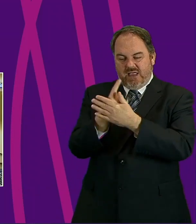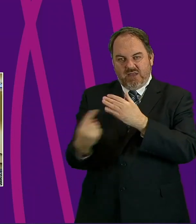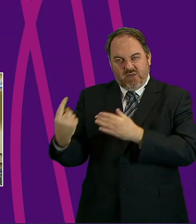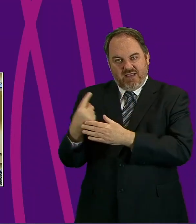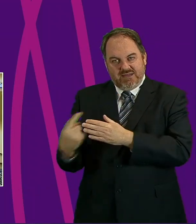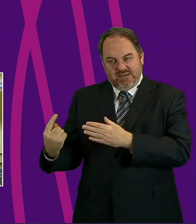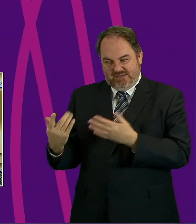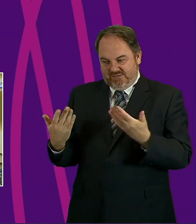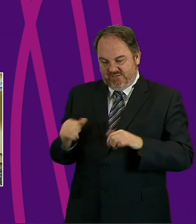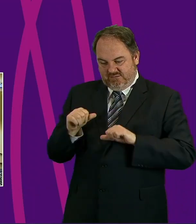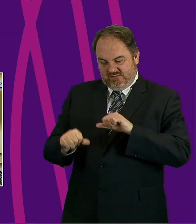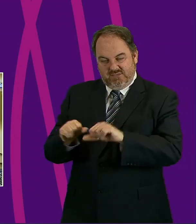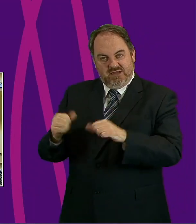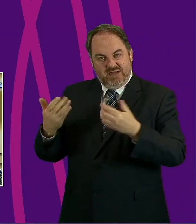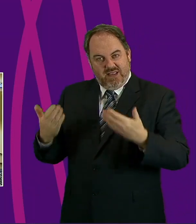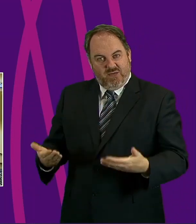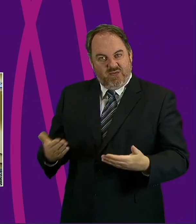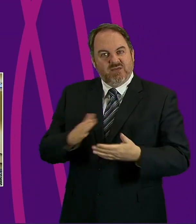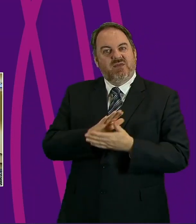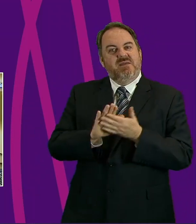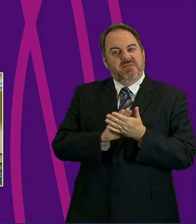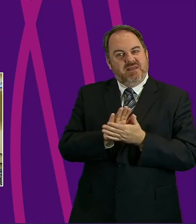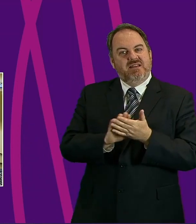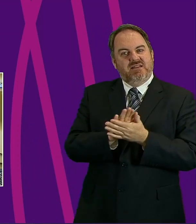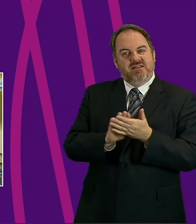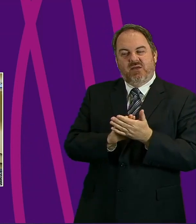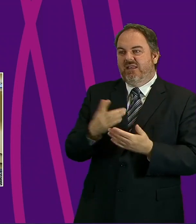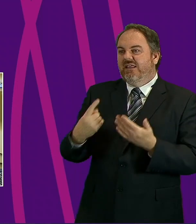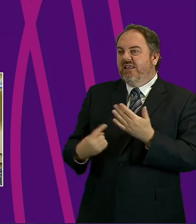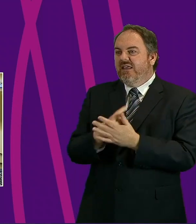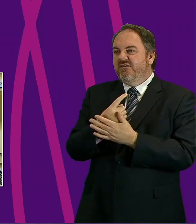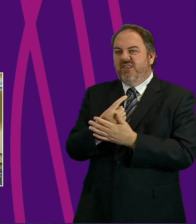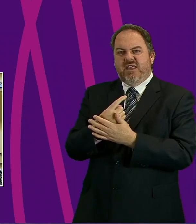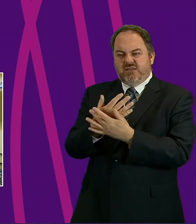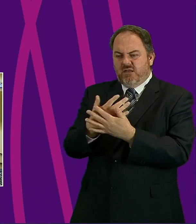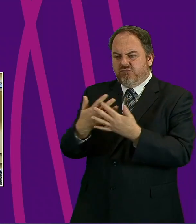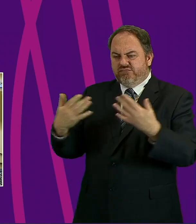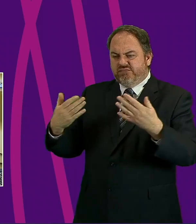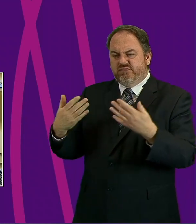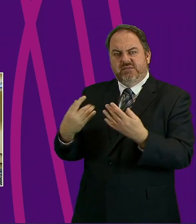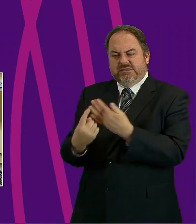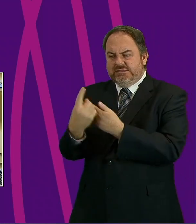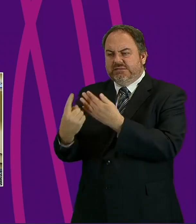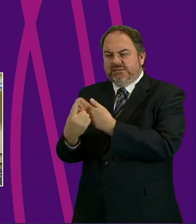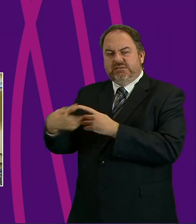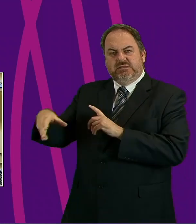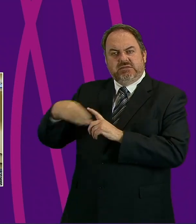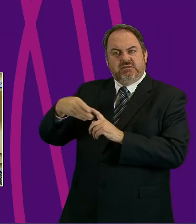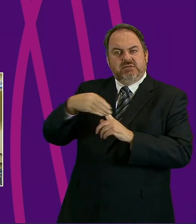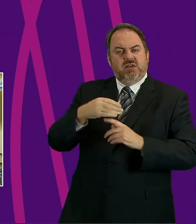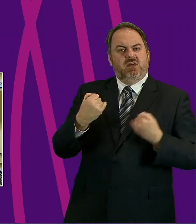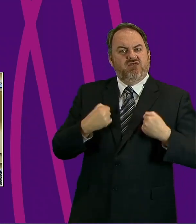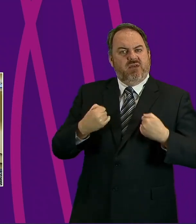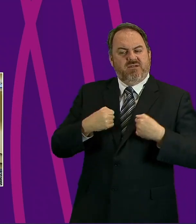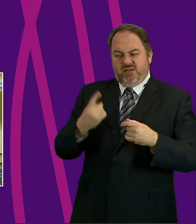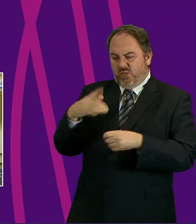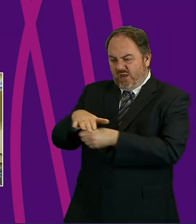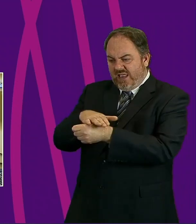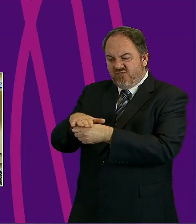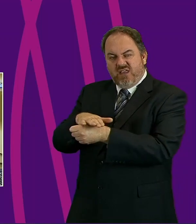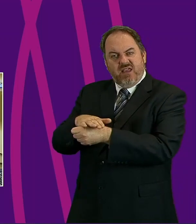at the circumstances in which where there is a cluster of cases, that is made public, and that is exactly the work that is rightly and properly being